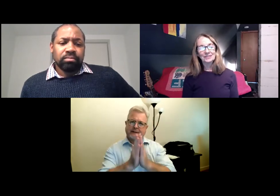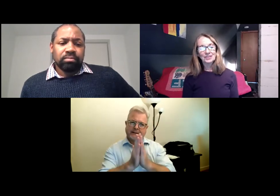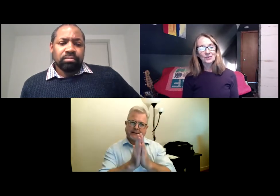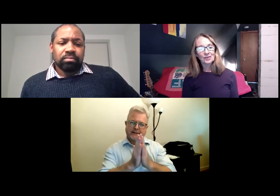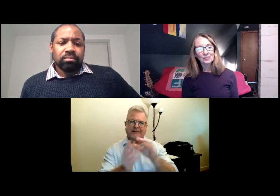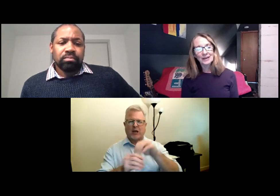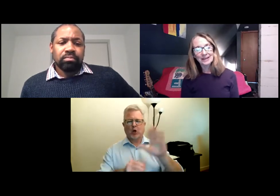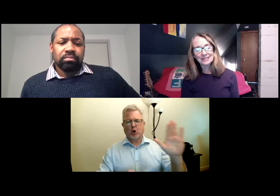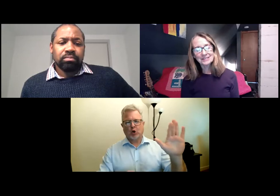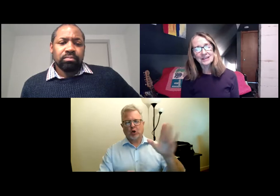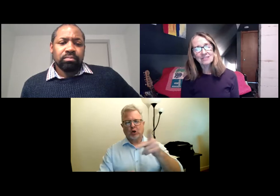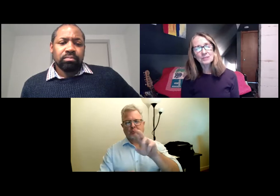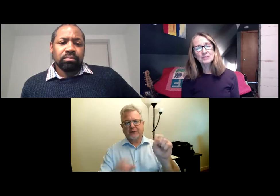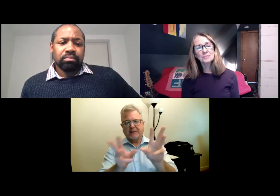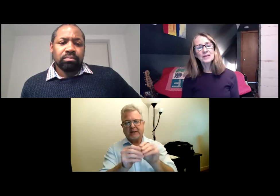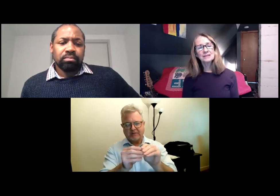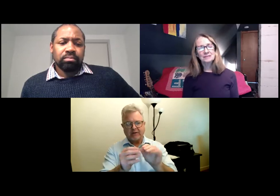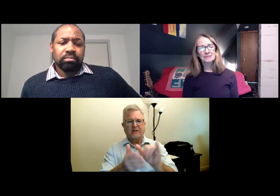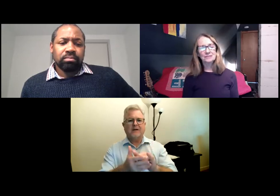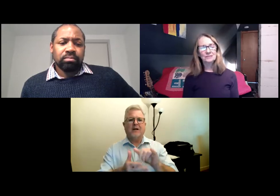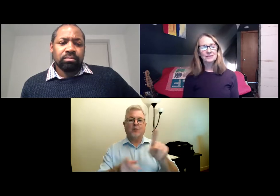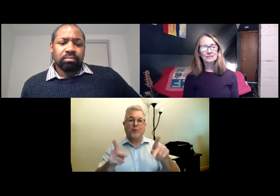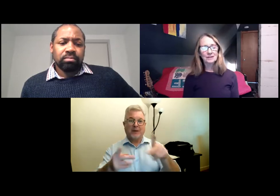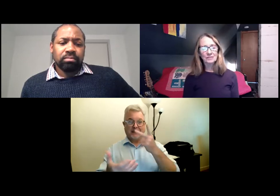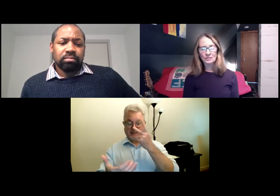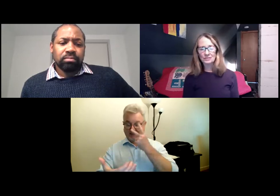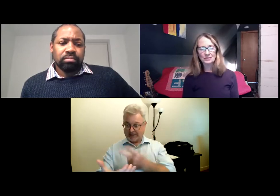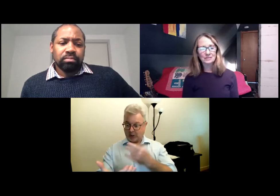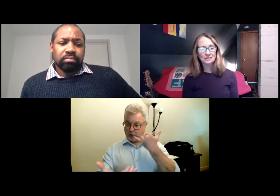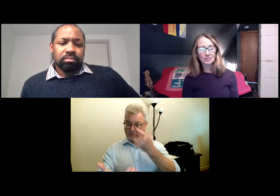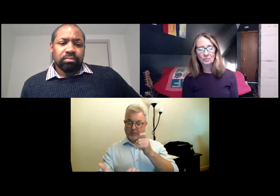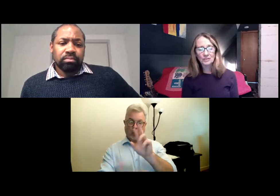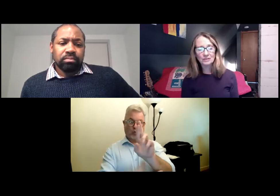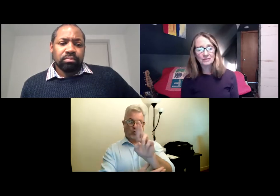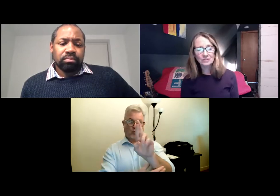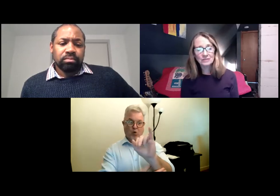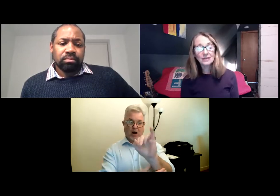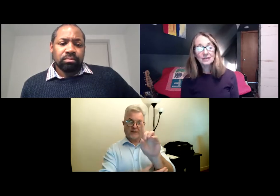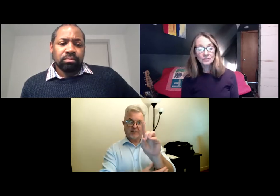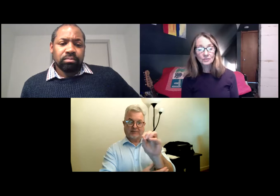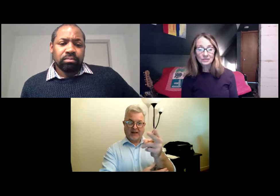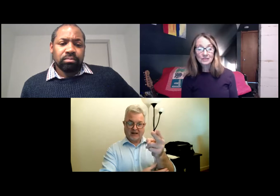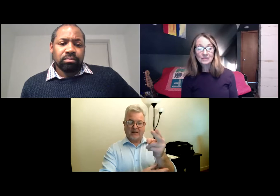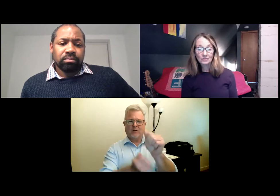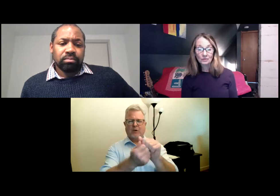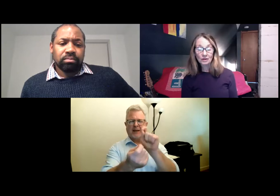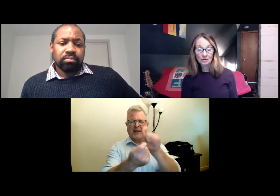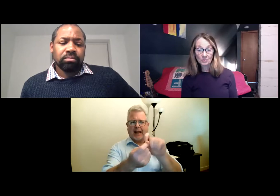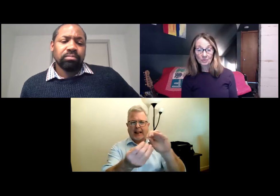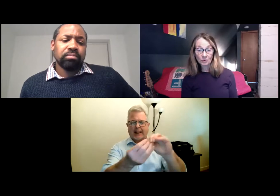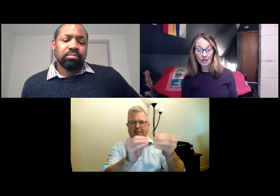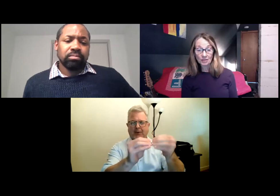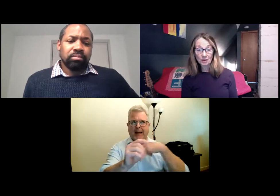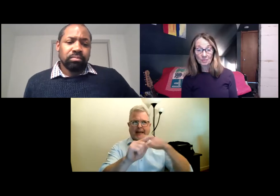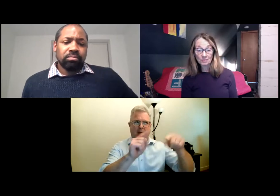or they don't call back. So the government is begging you, and as the governor said this in her press conference, if you see a phone call from the